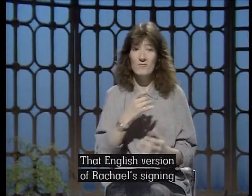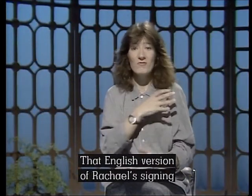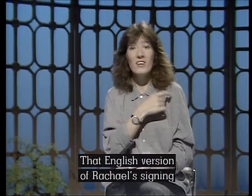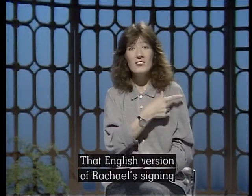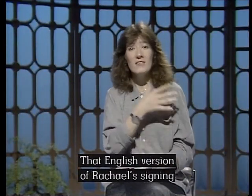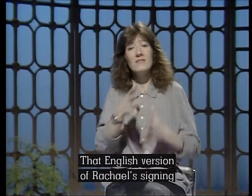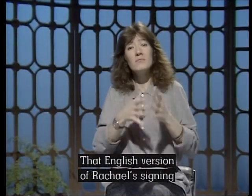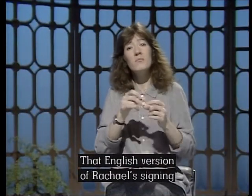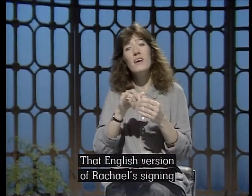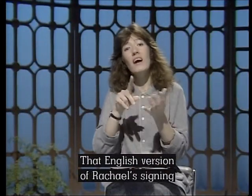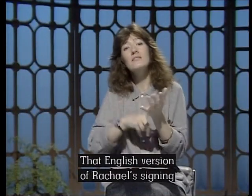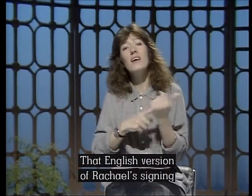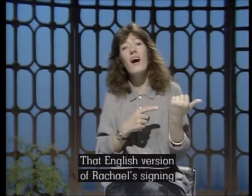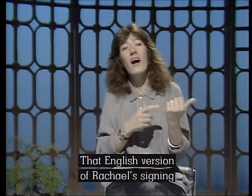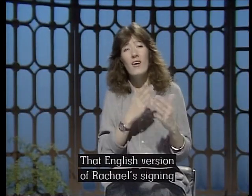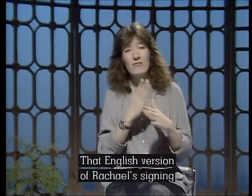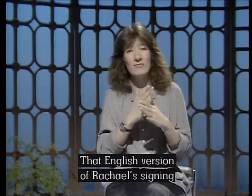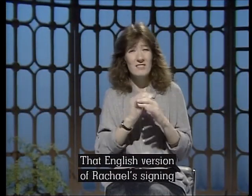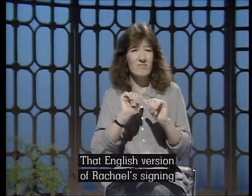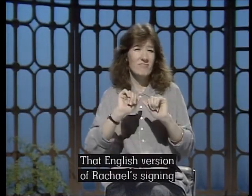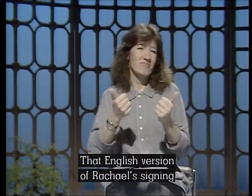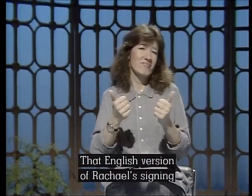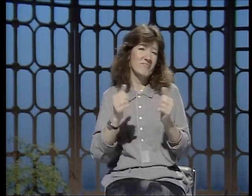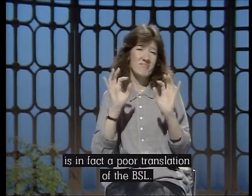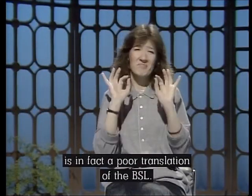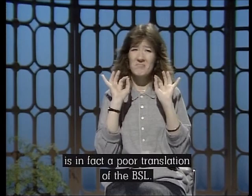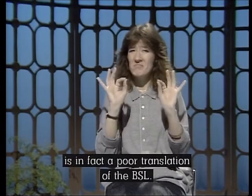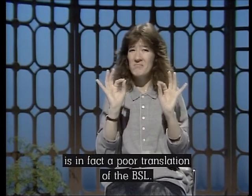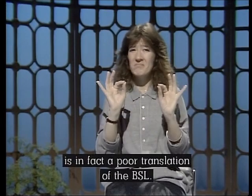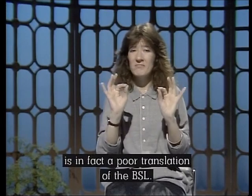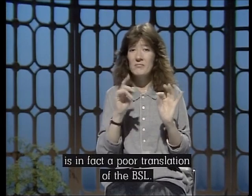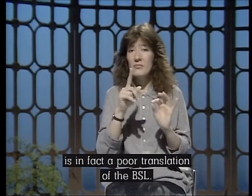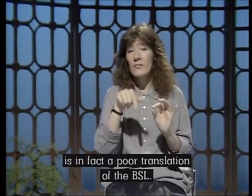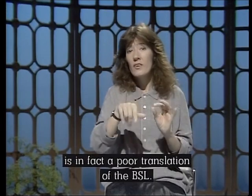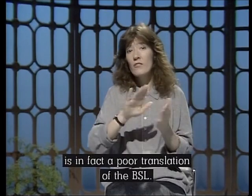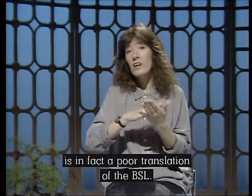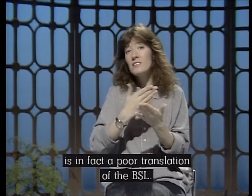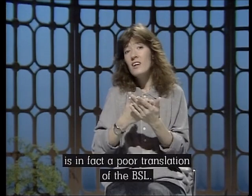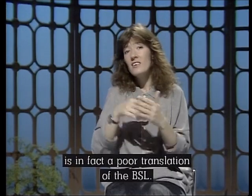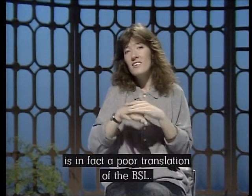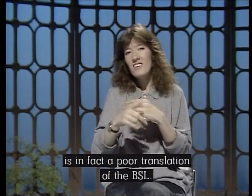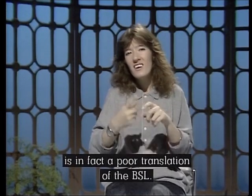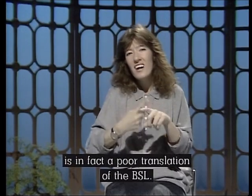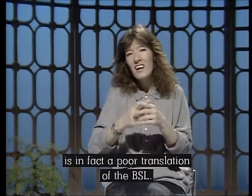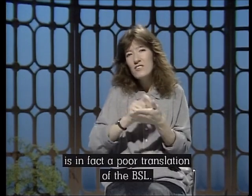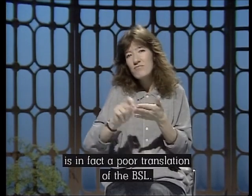That English version of Rachel's signing is in fact a poor translation of the BSL.